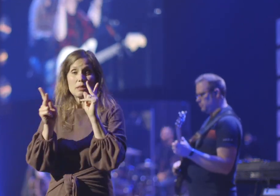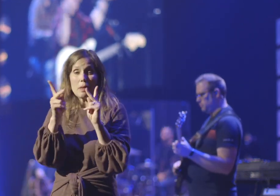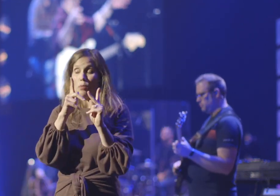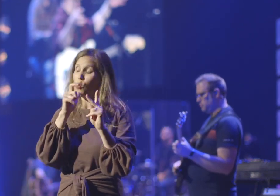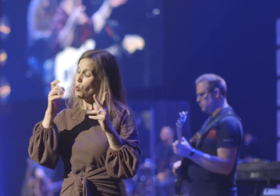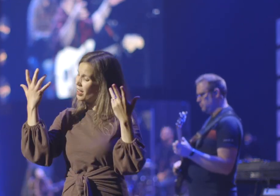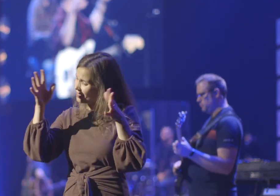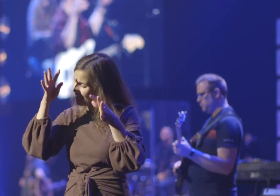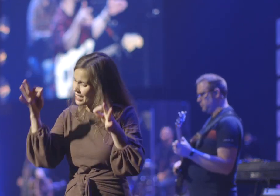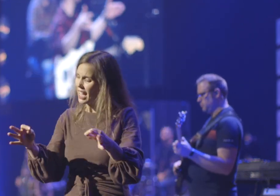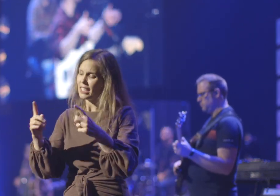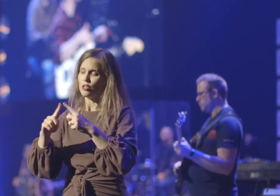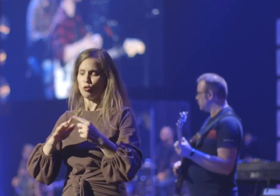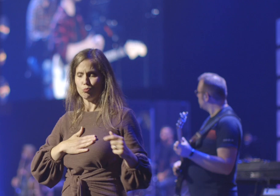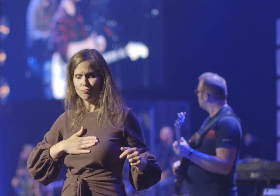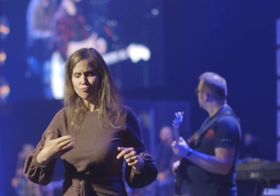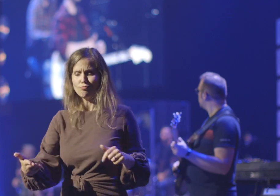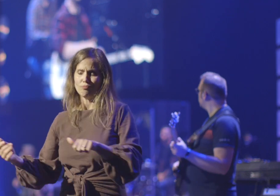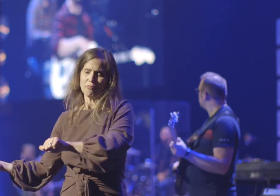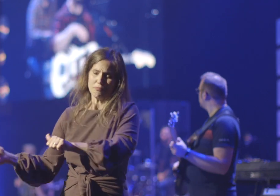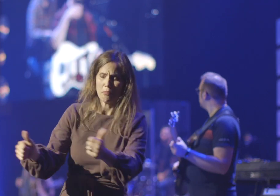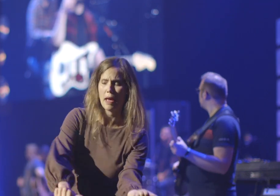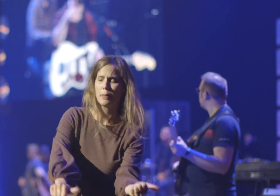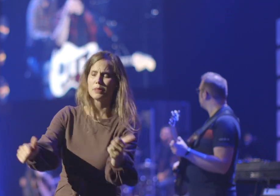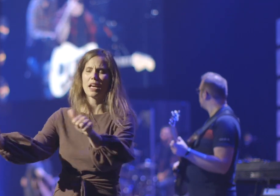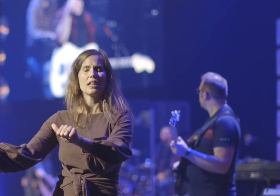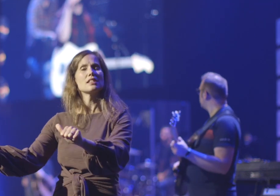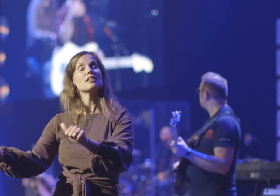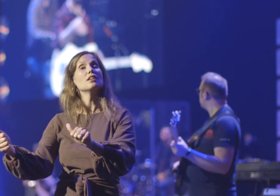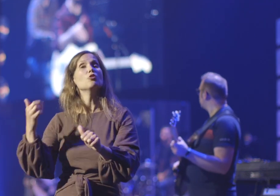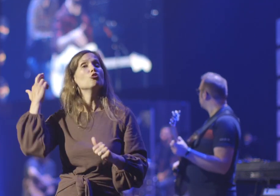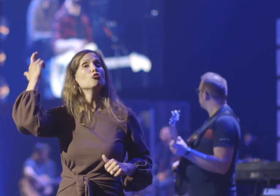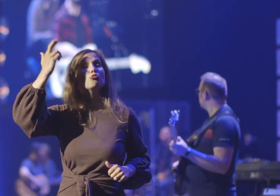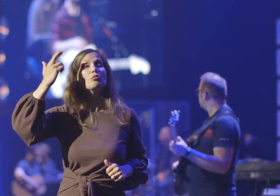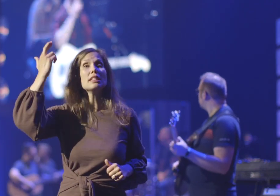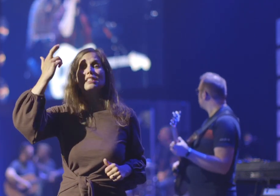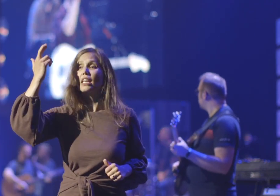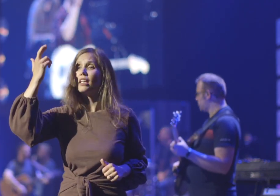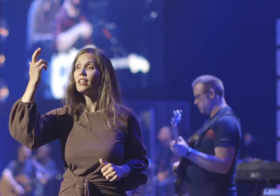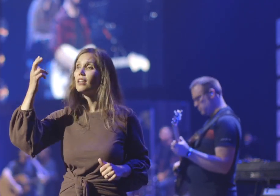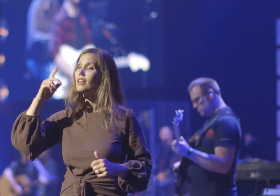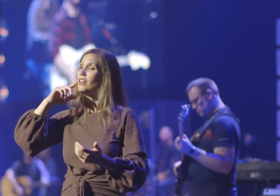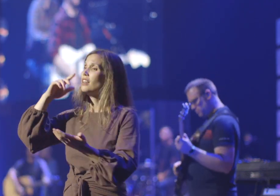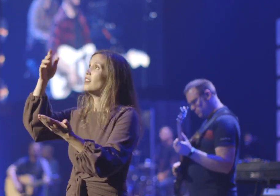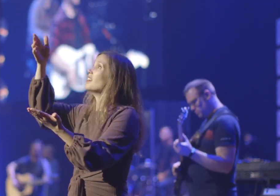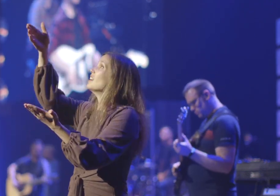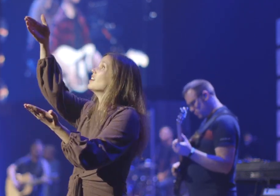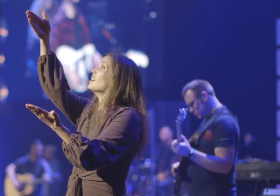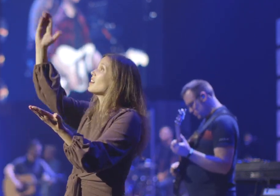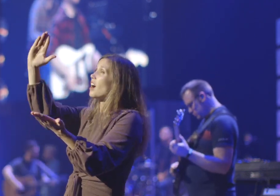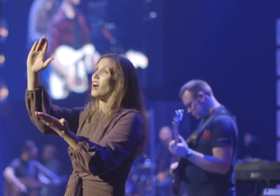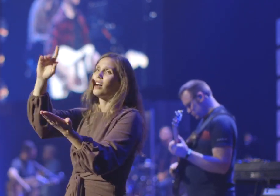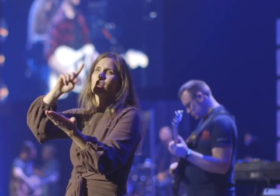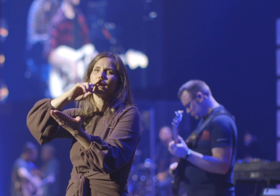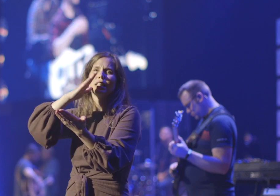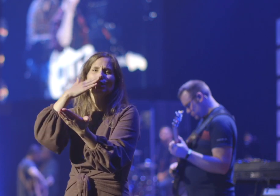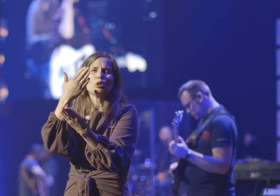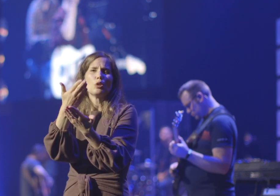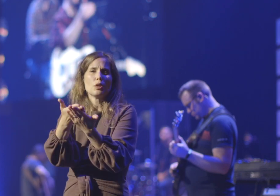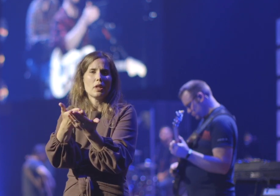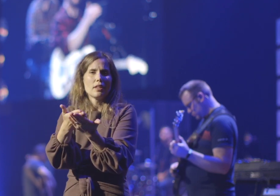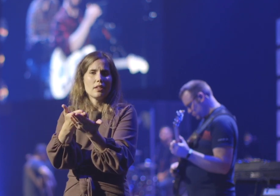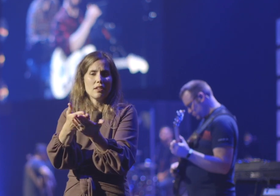have decided to get baptized have done so because God is good and